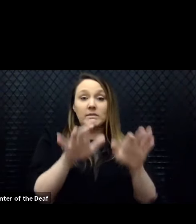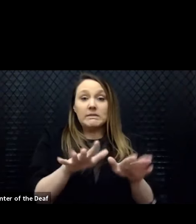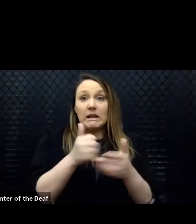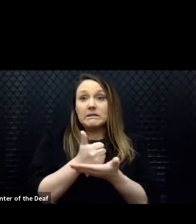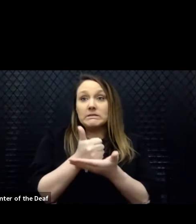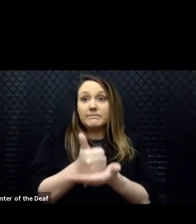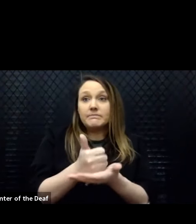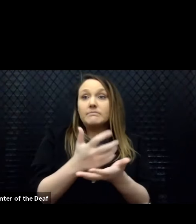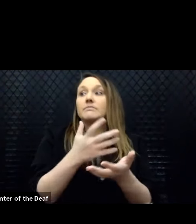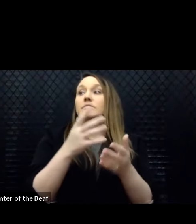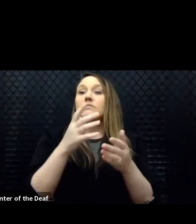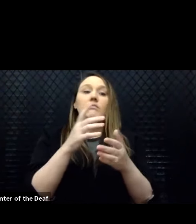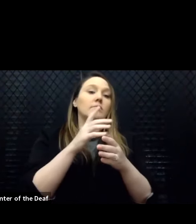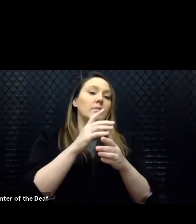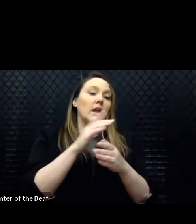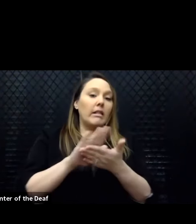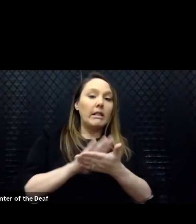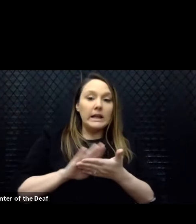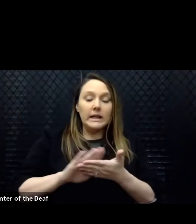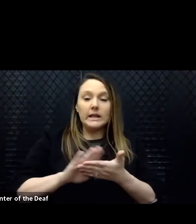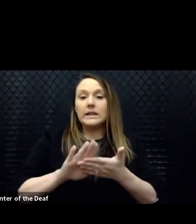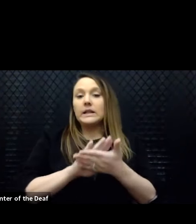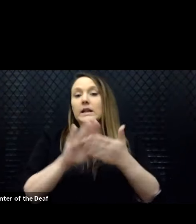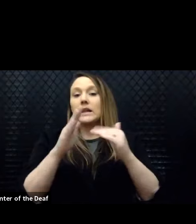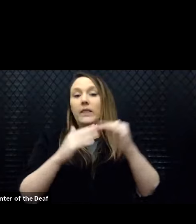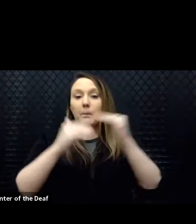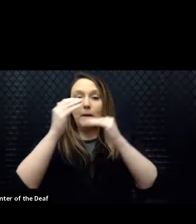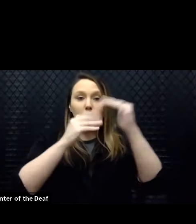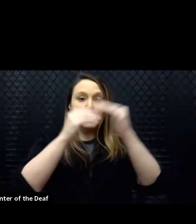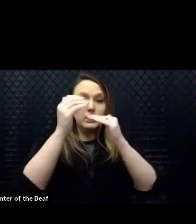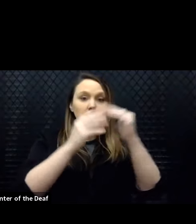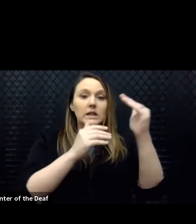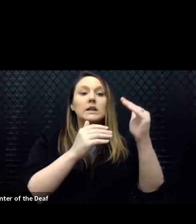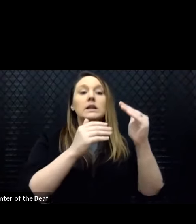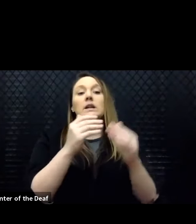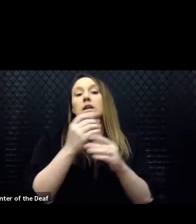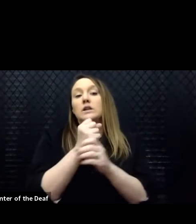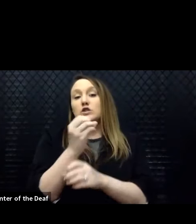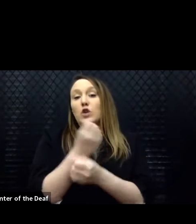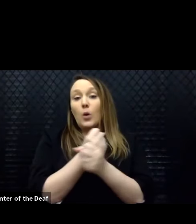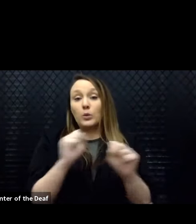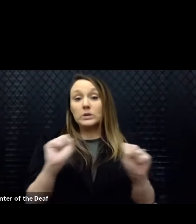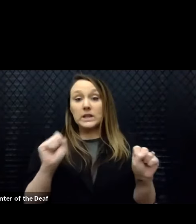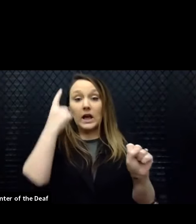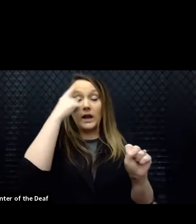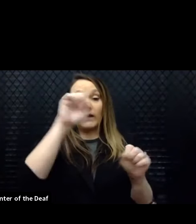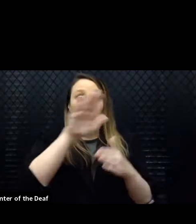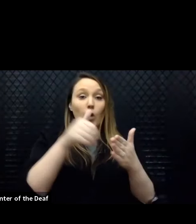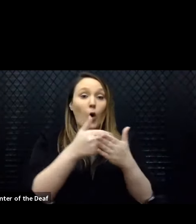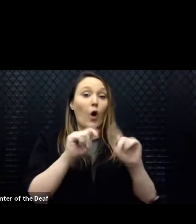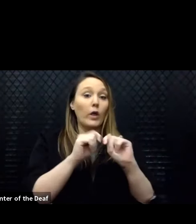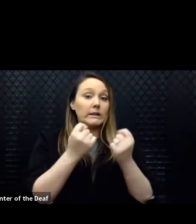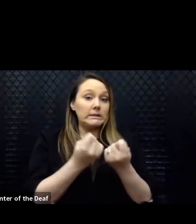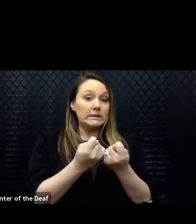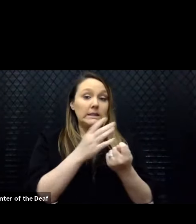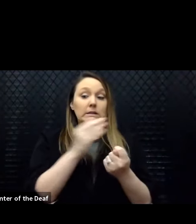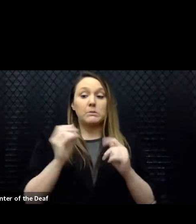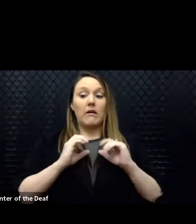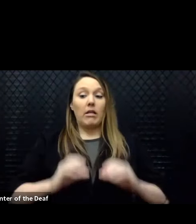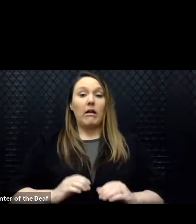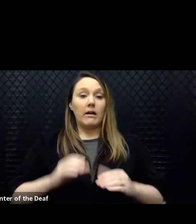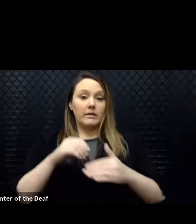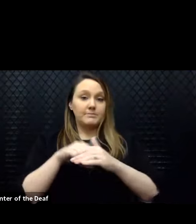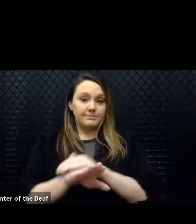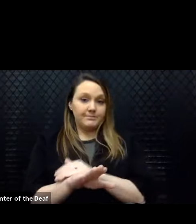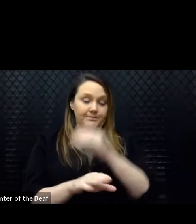supplies that are coming in, to cleaning and disinfecting our building, to keep it safe for all of our team members and clients that come in. We'd also